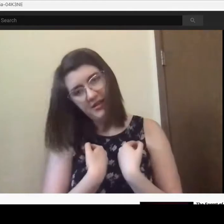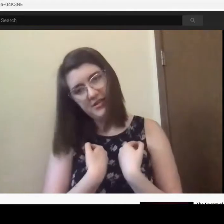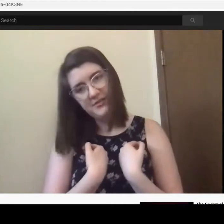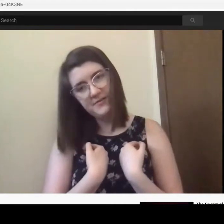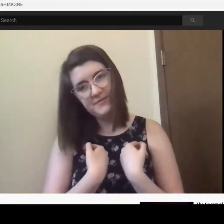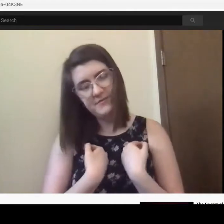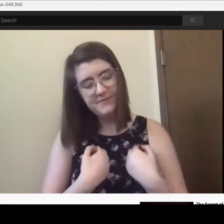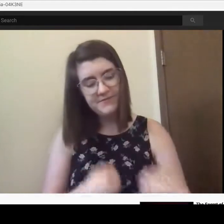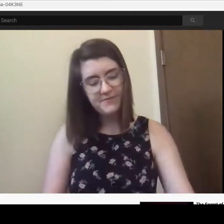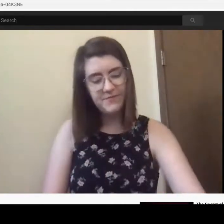Tired.